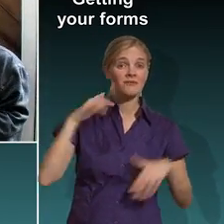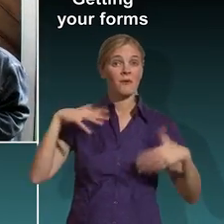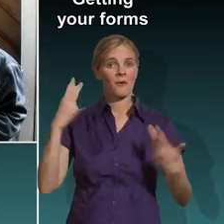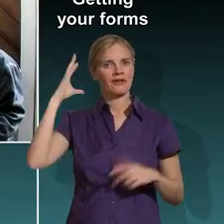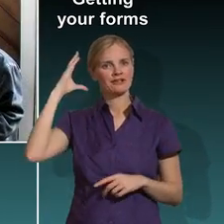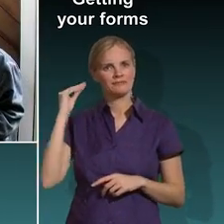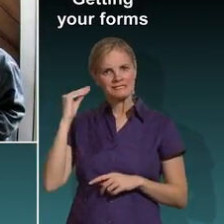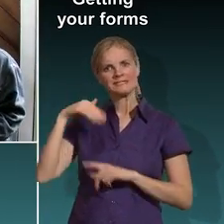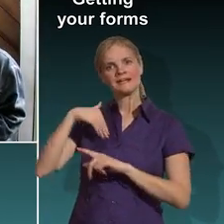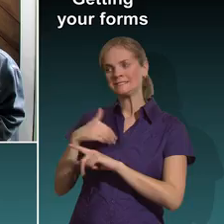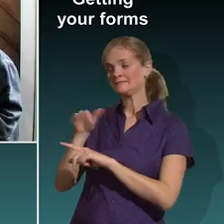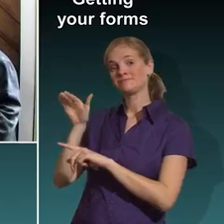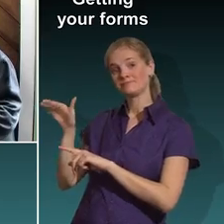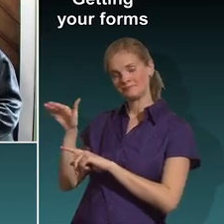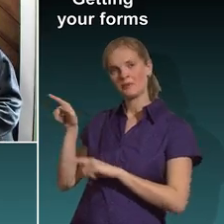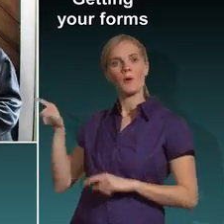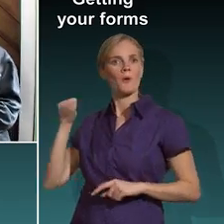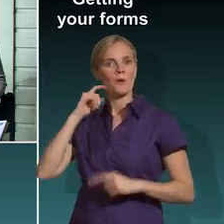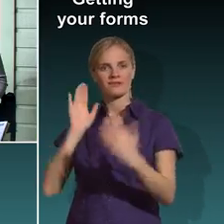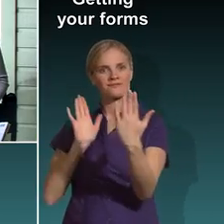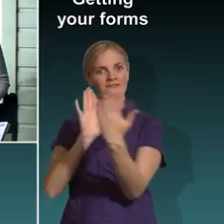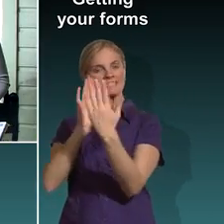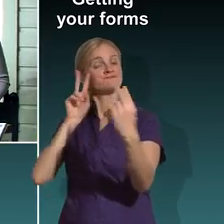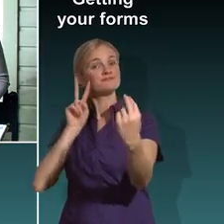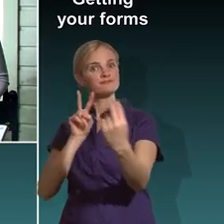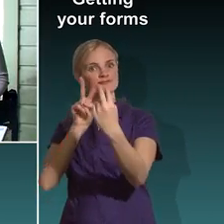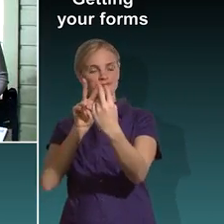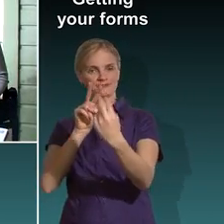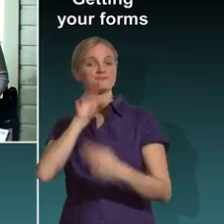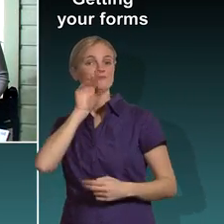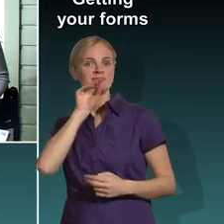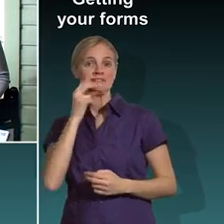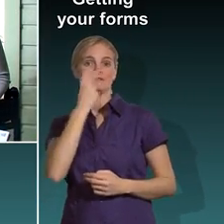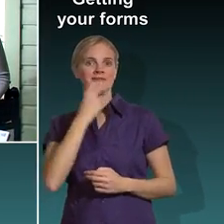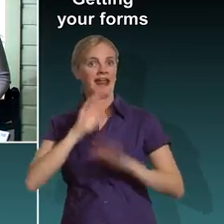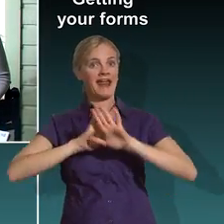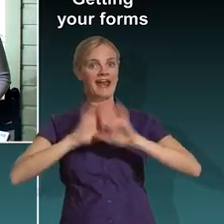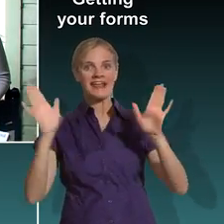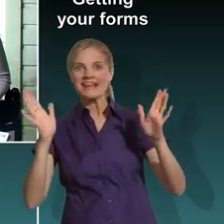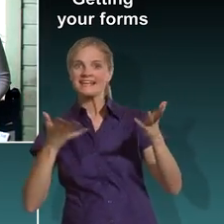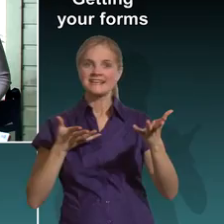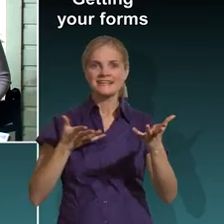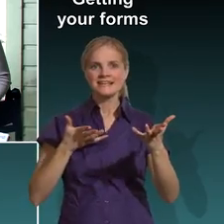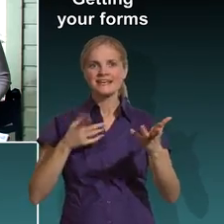you need to tell them you're deaf or hearing impaired. They will face you and speak clearly.